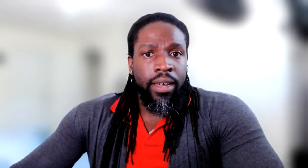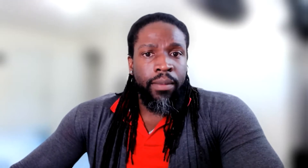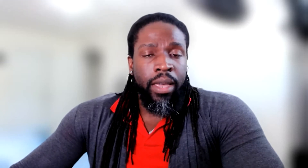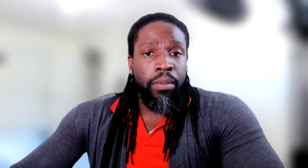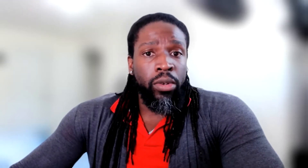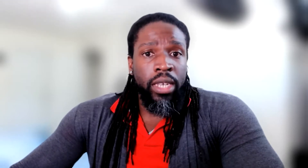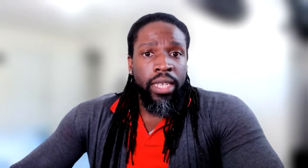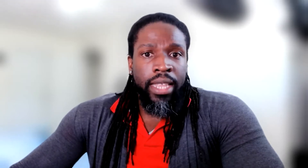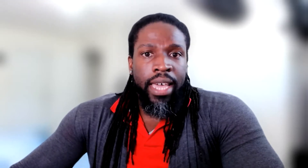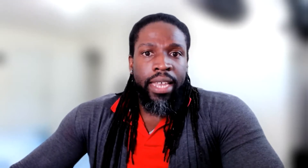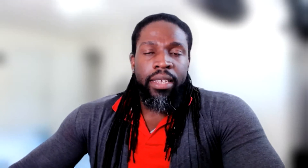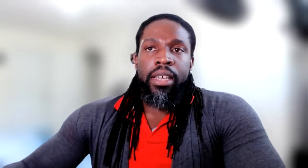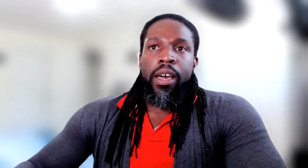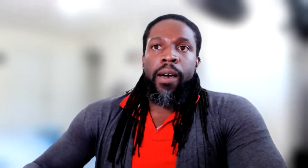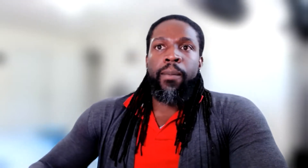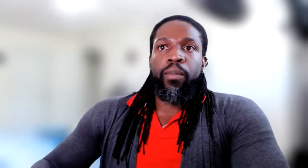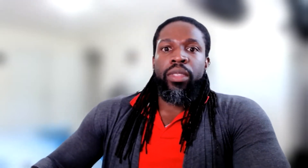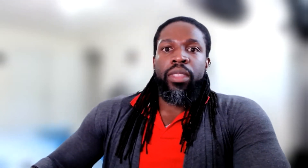that it poses, and that